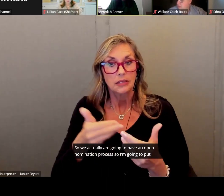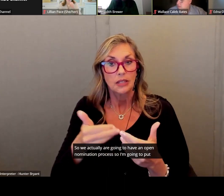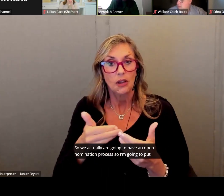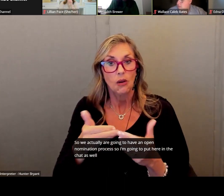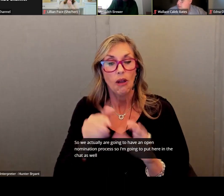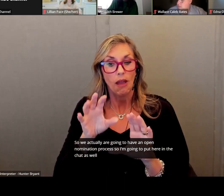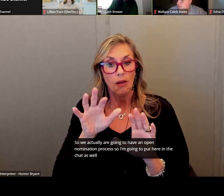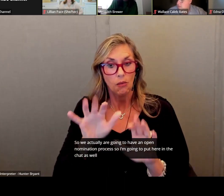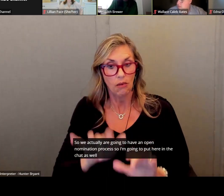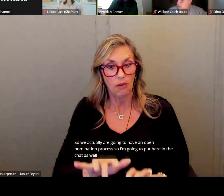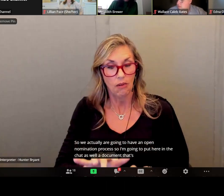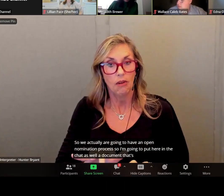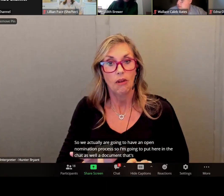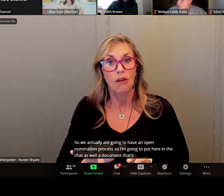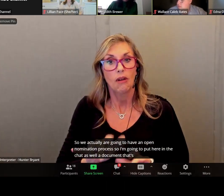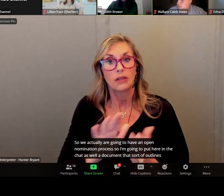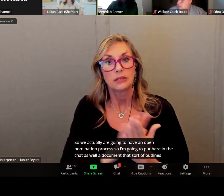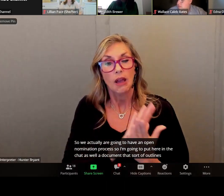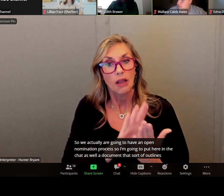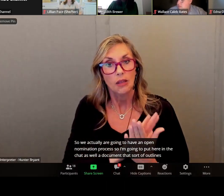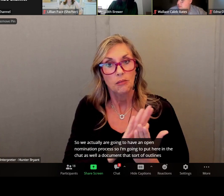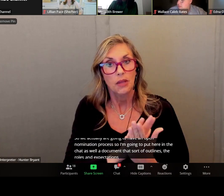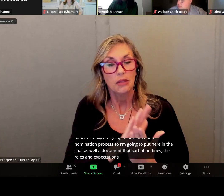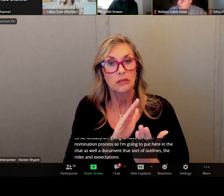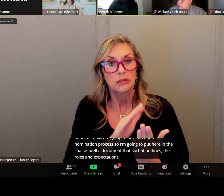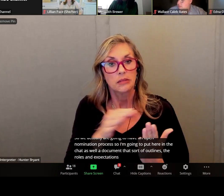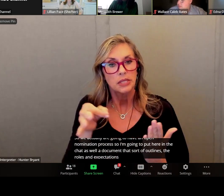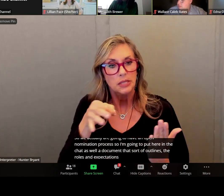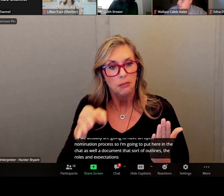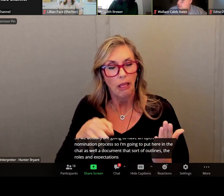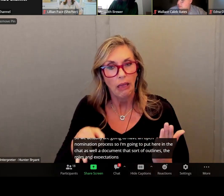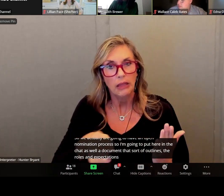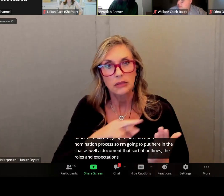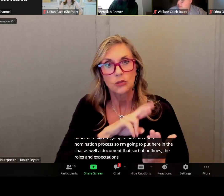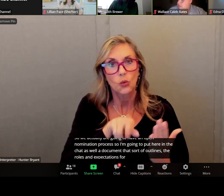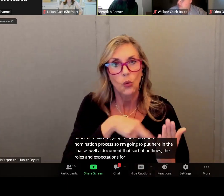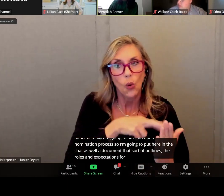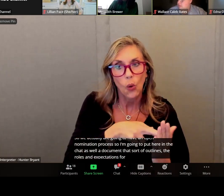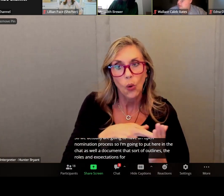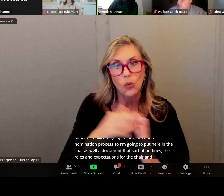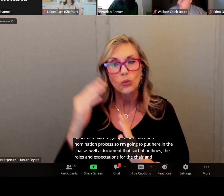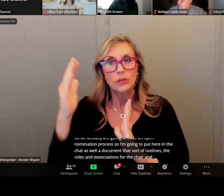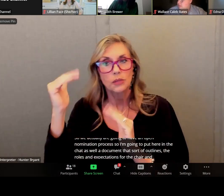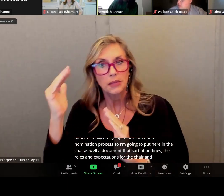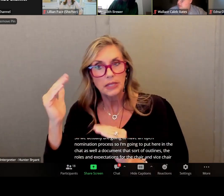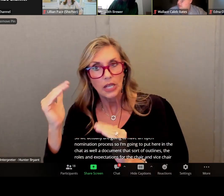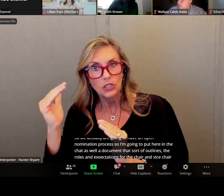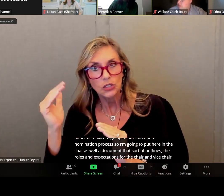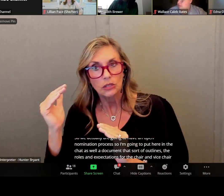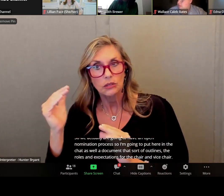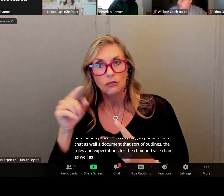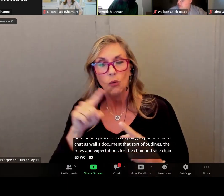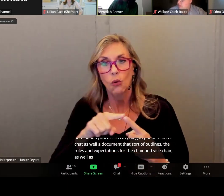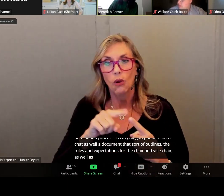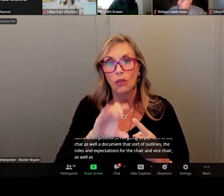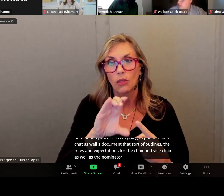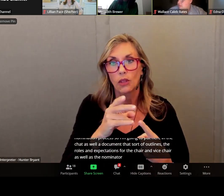document that sort of outlines the roles and expectations for the chair and vice chair, as well as the nomination